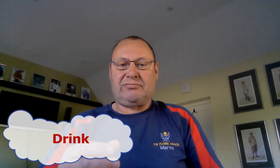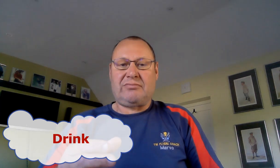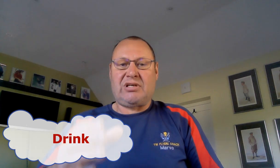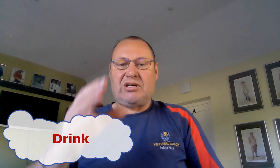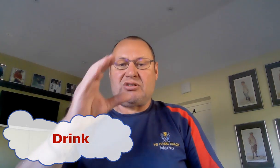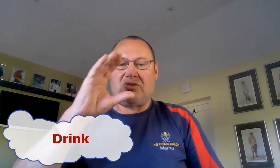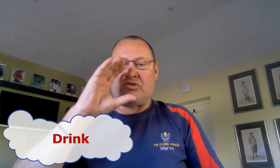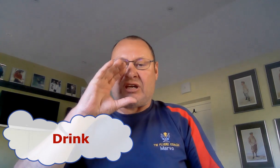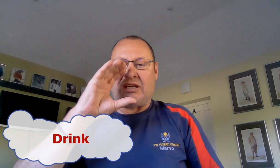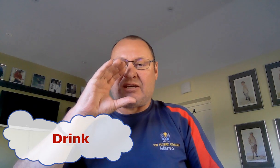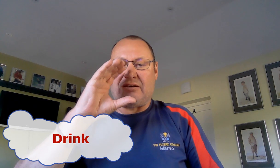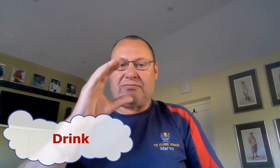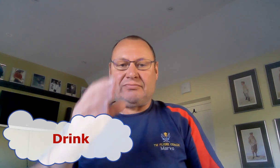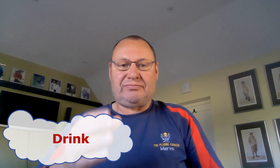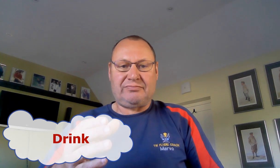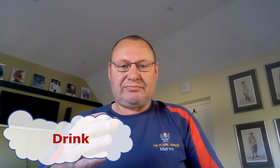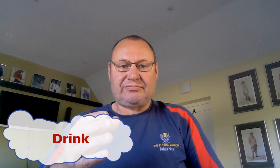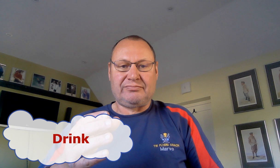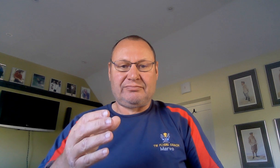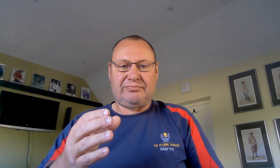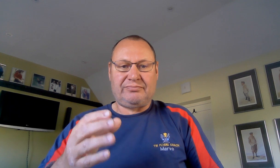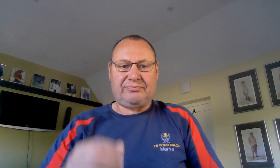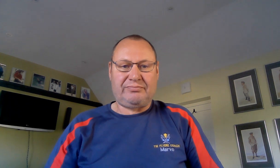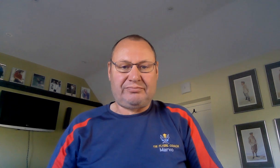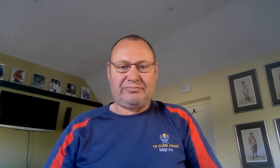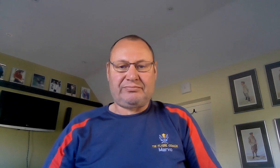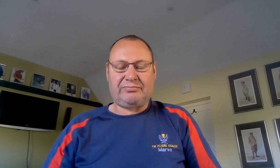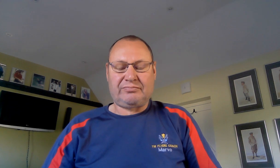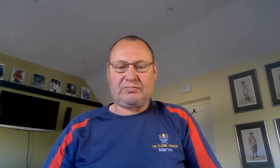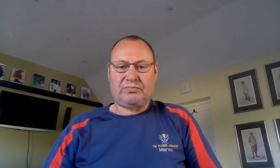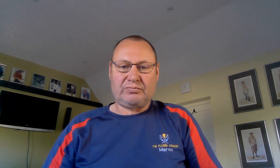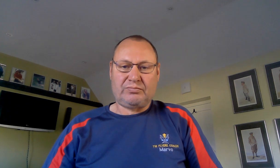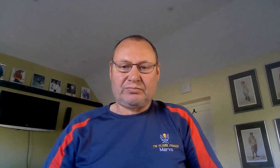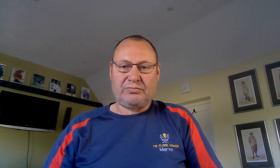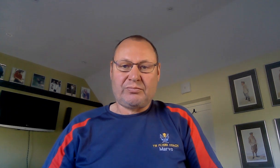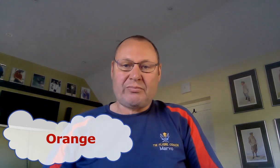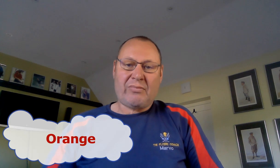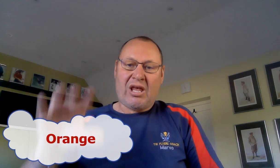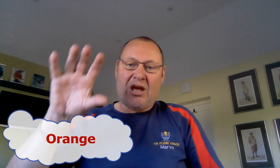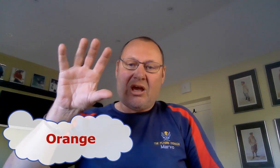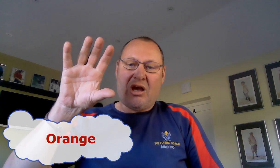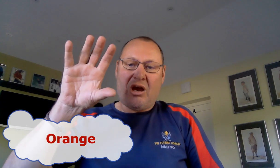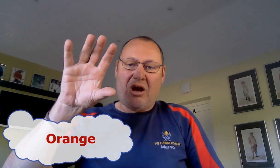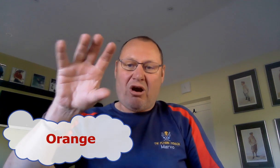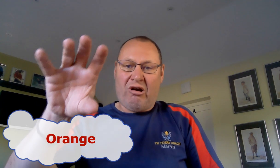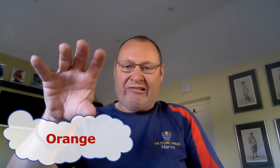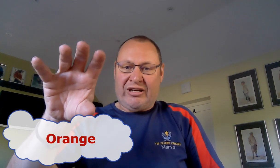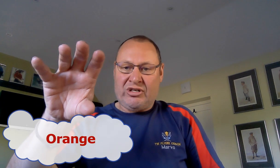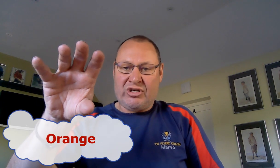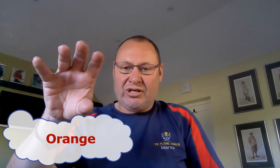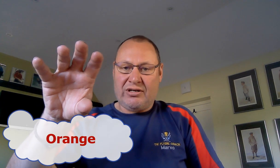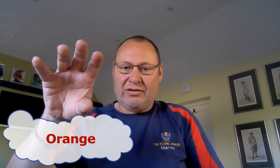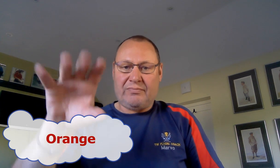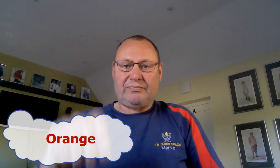Drink. Orange.